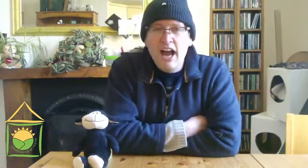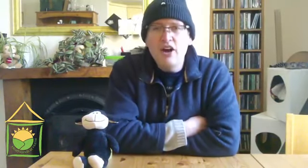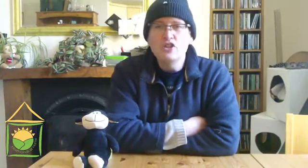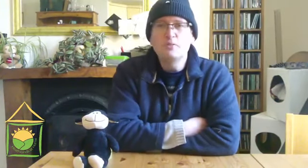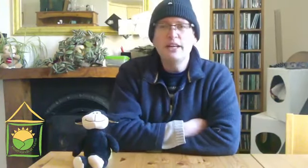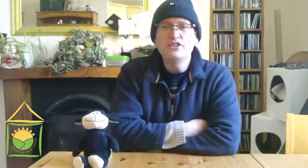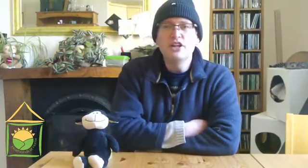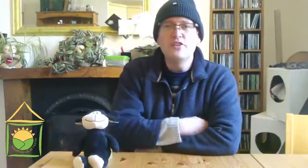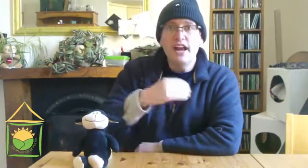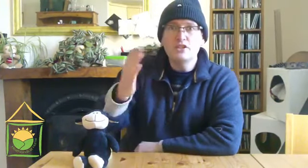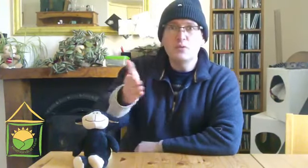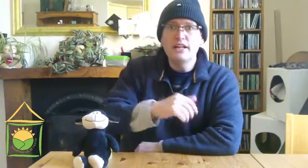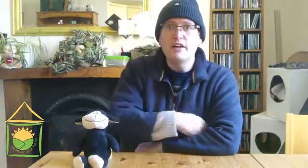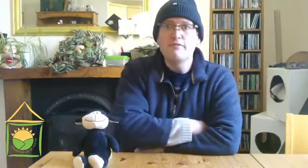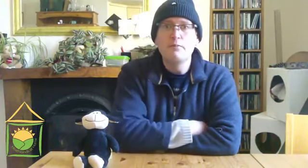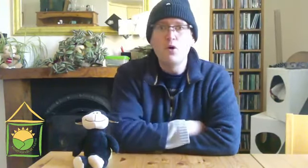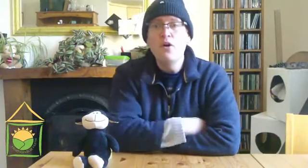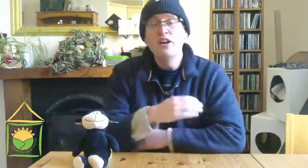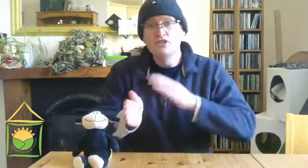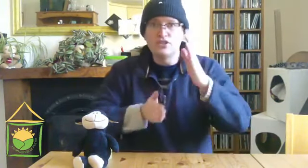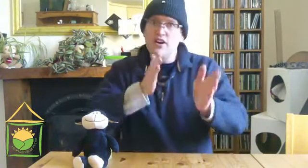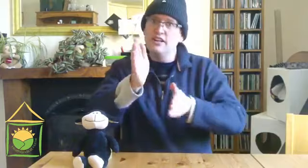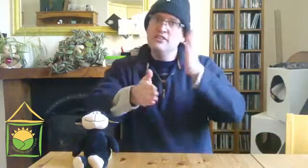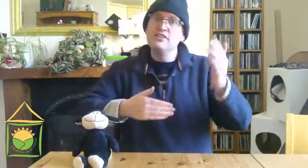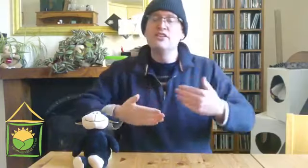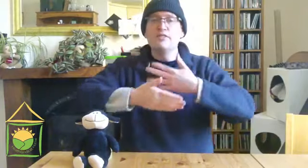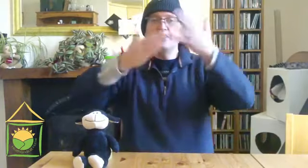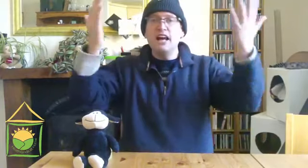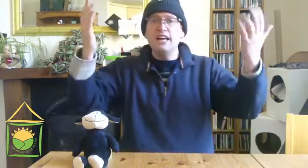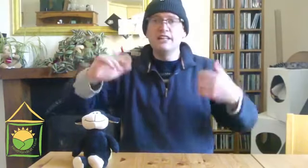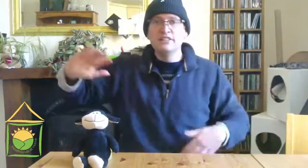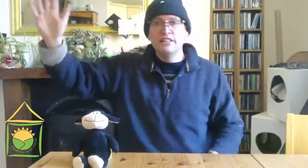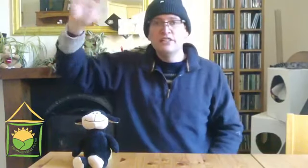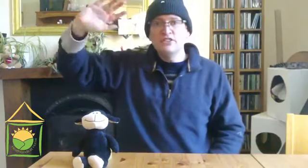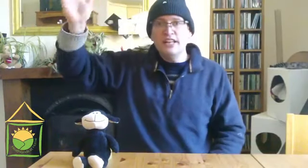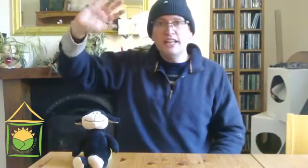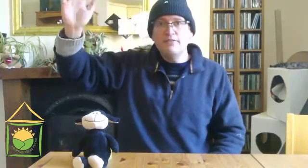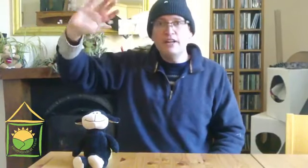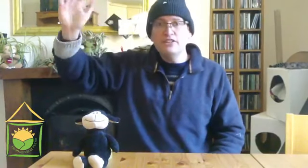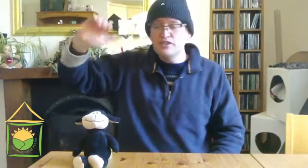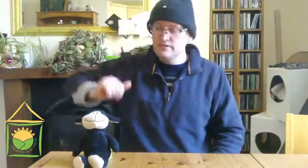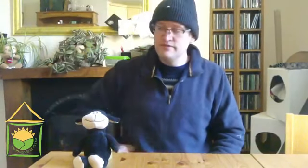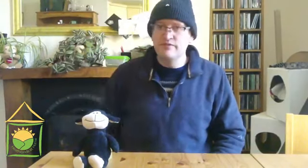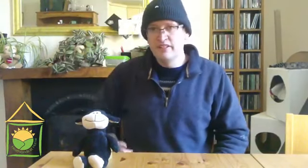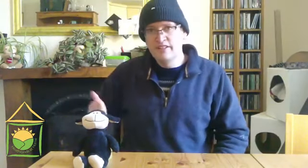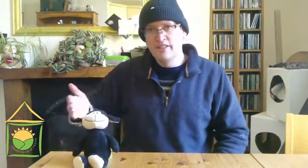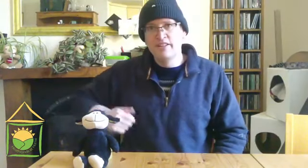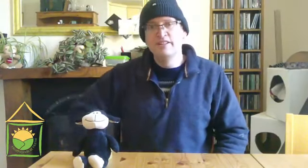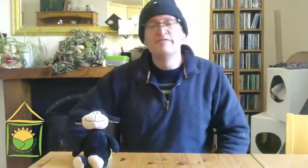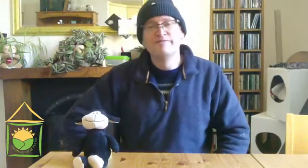I'll speak to you next week for more sign of the day. See you, Heathlands.